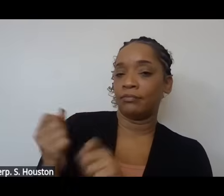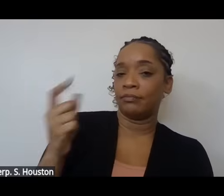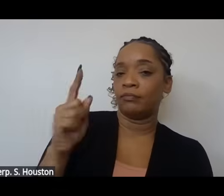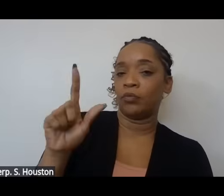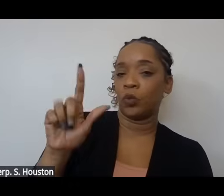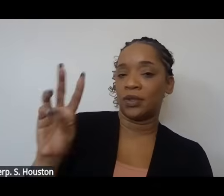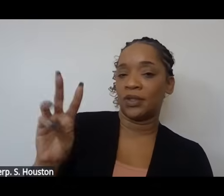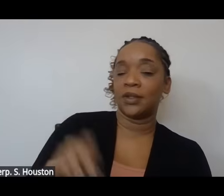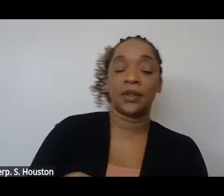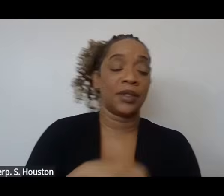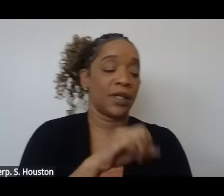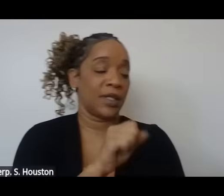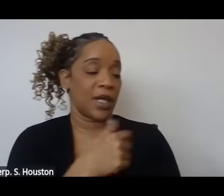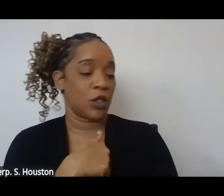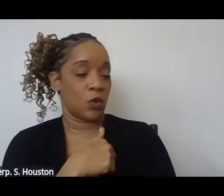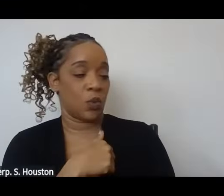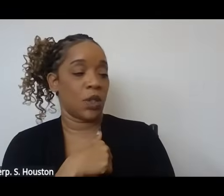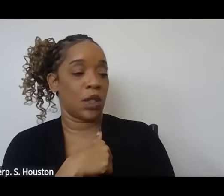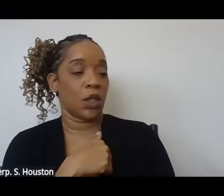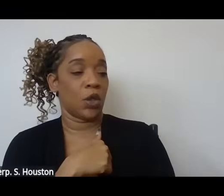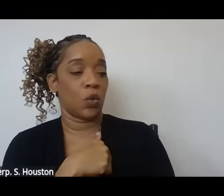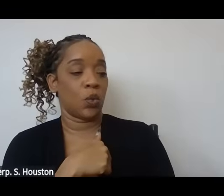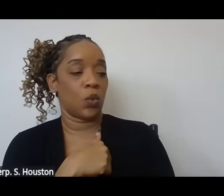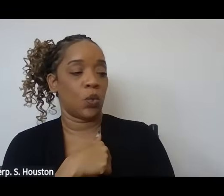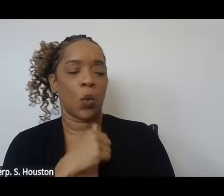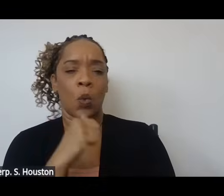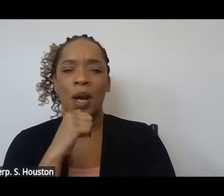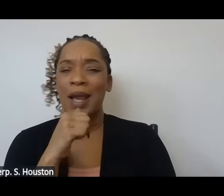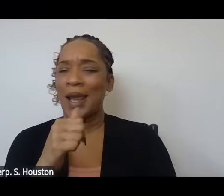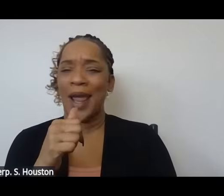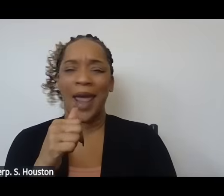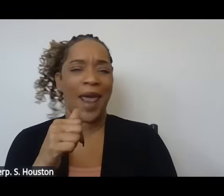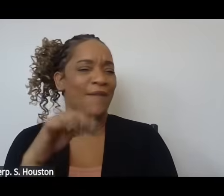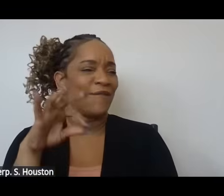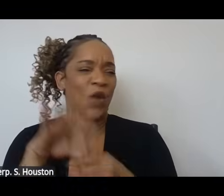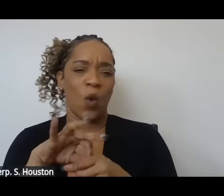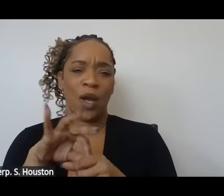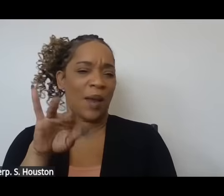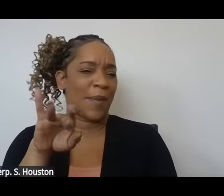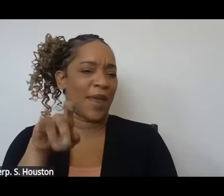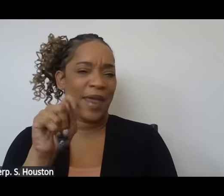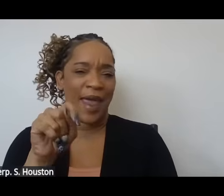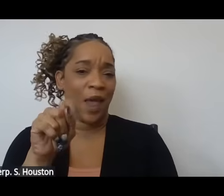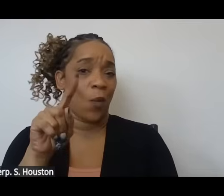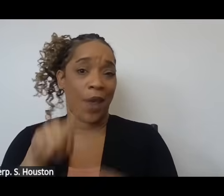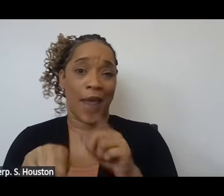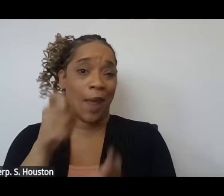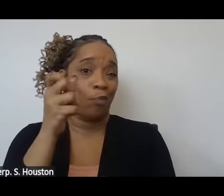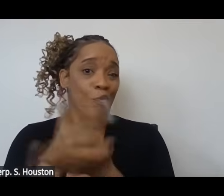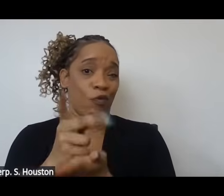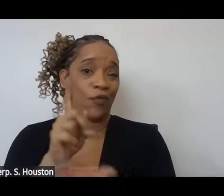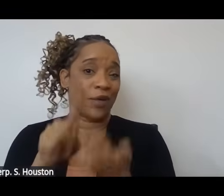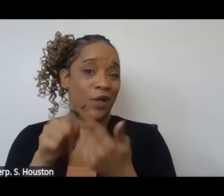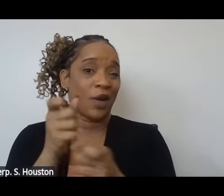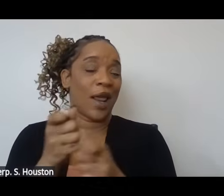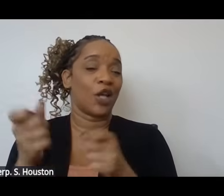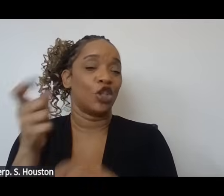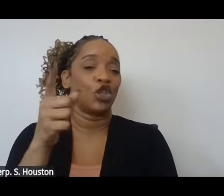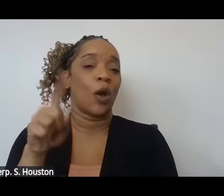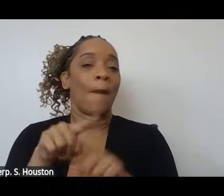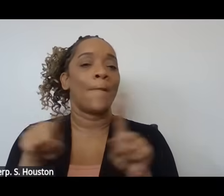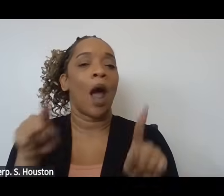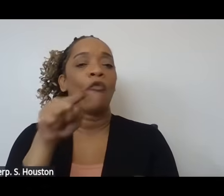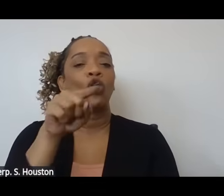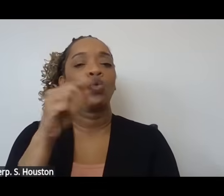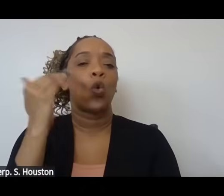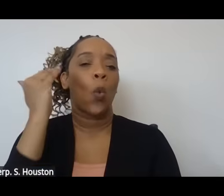Yes, we do. And these are not to be voted on yet because I think we can't approve them until next year. But just for the board's